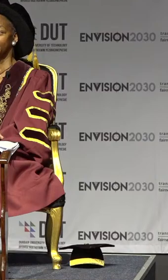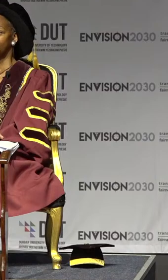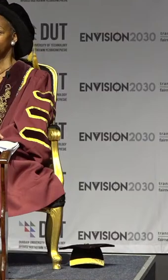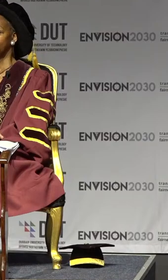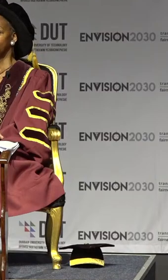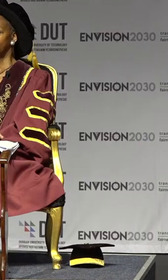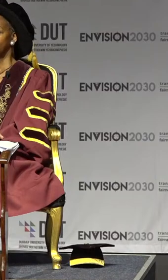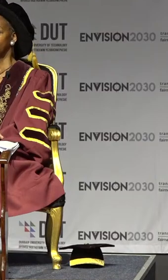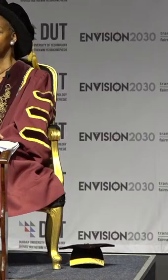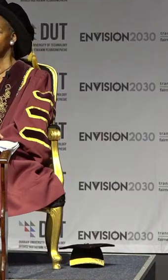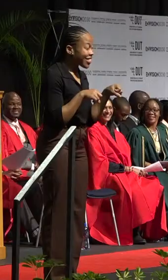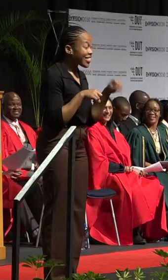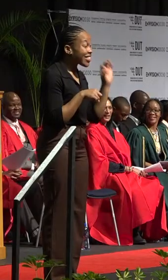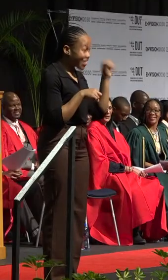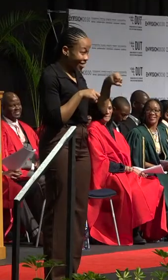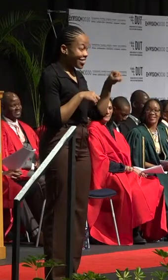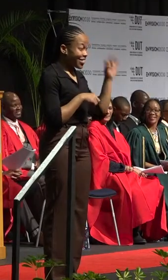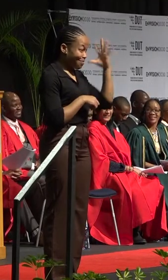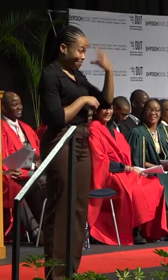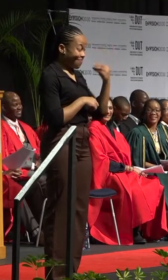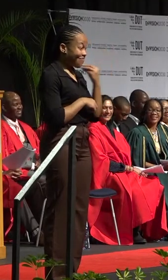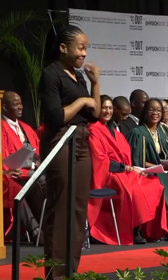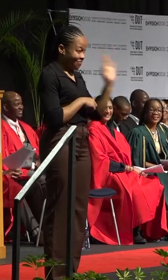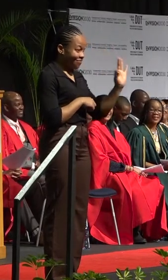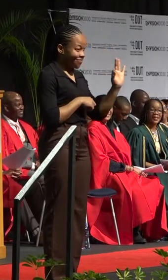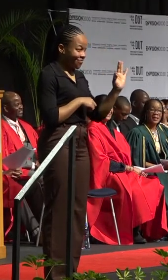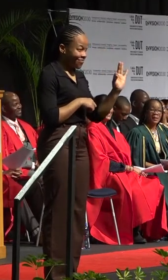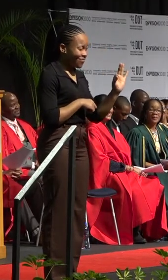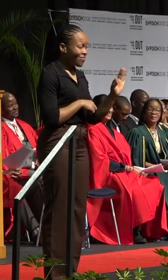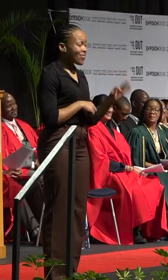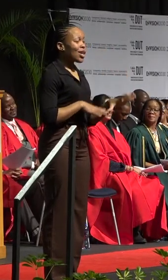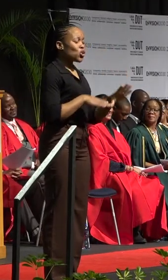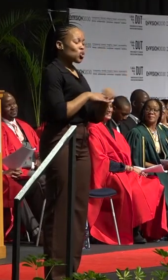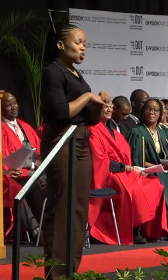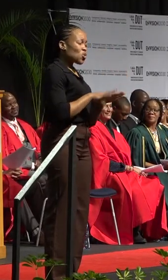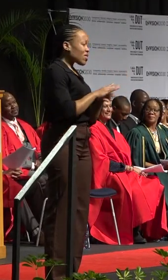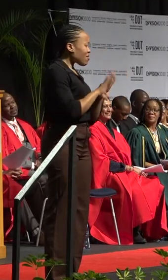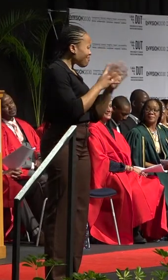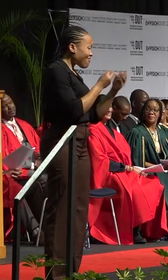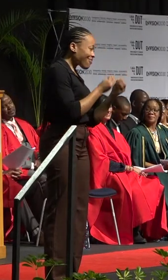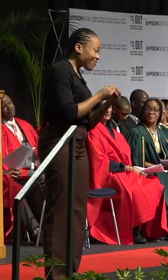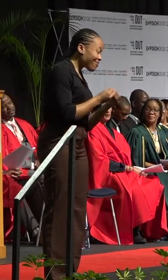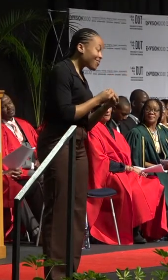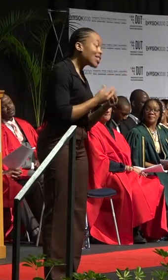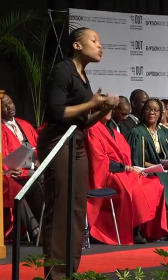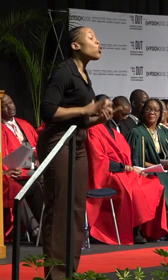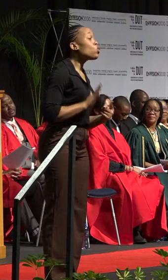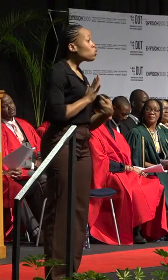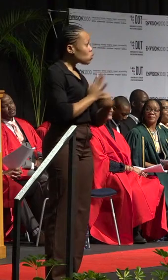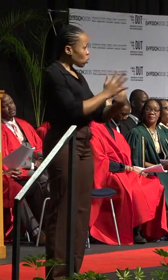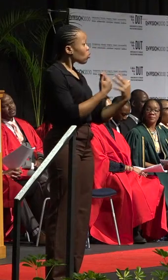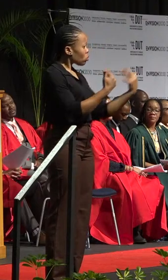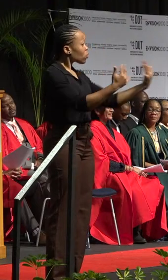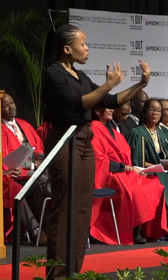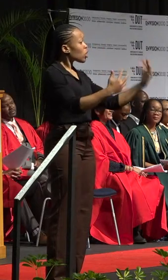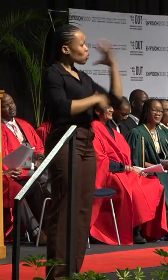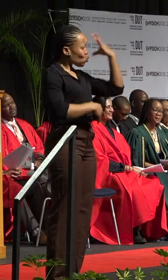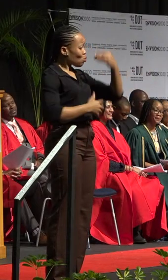faculty always turns out well. They're looking good. Your shoes. So, show the congregation how good you